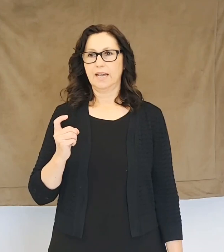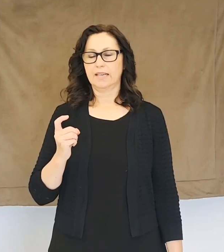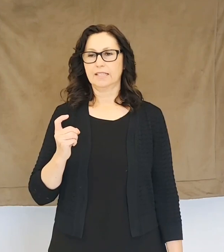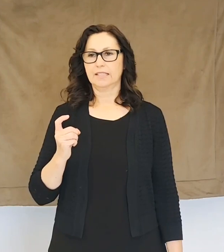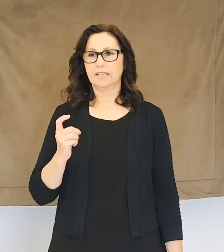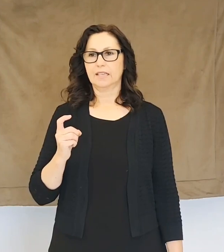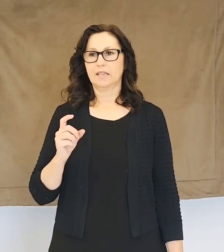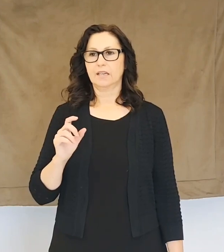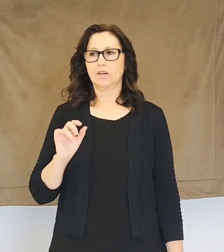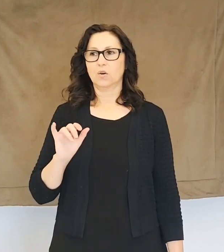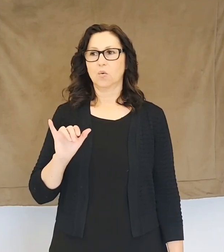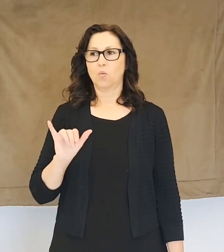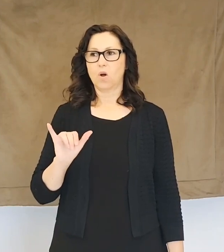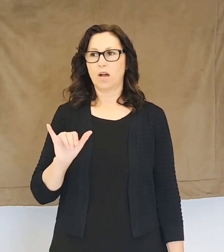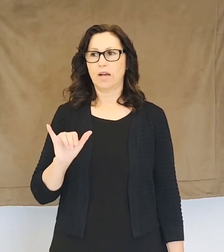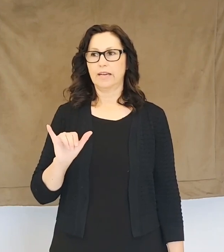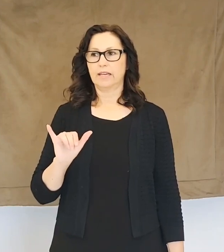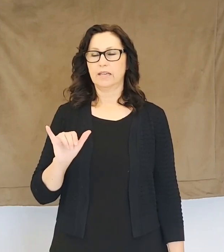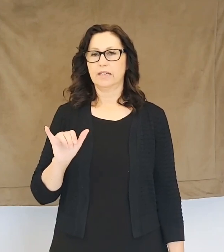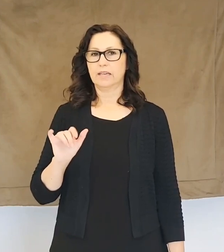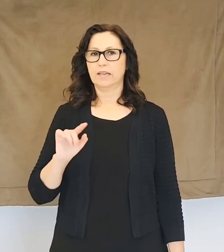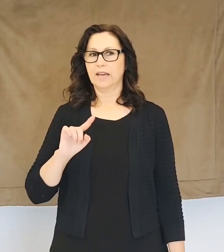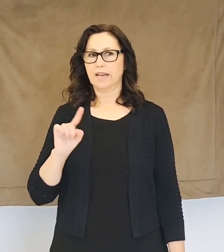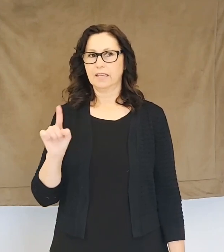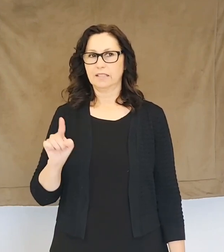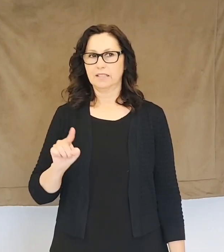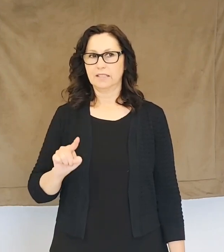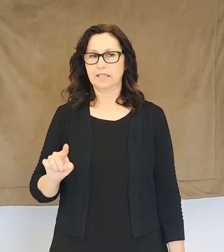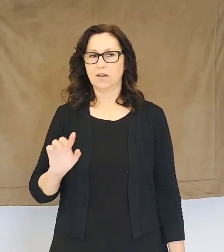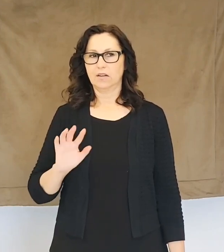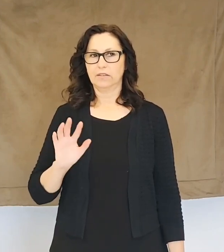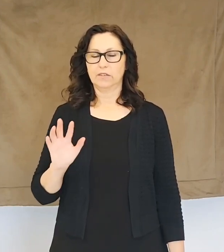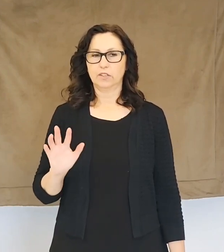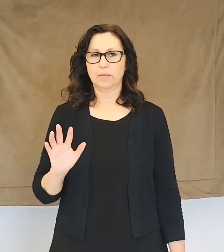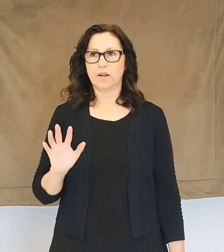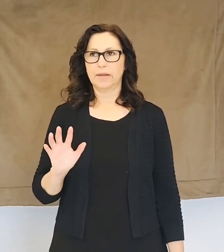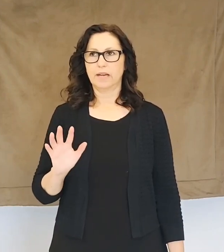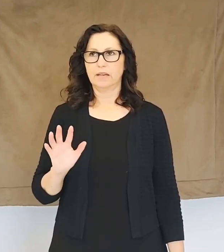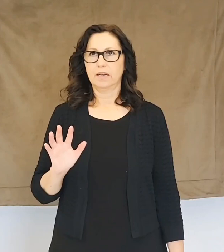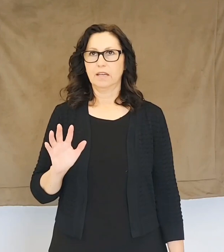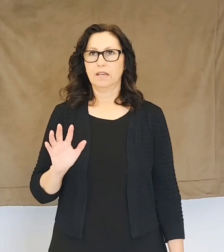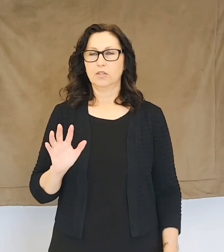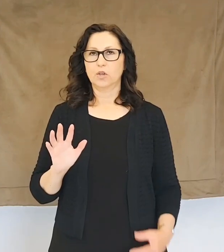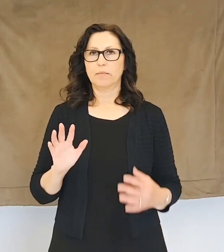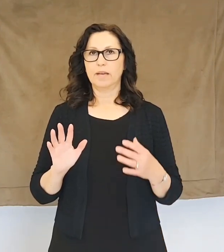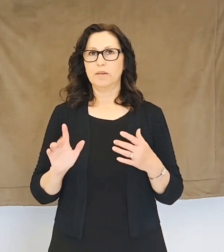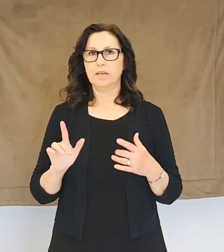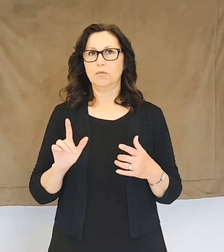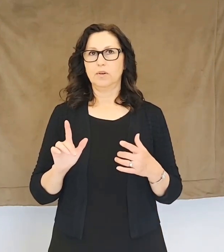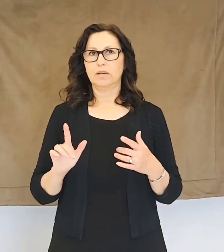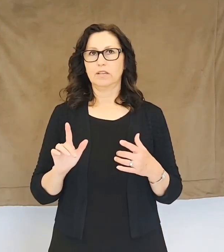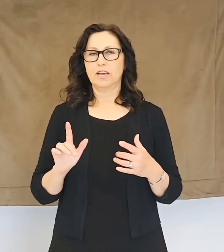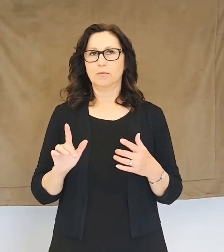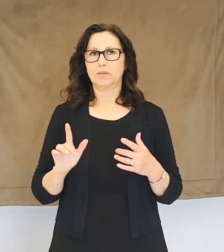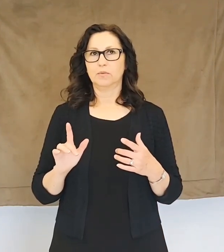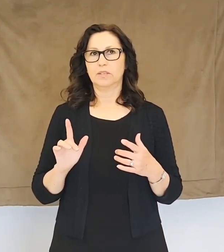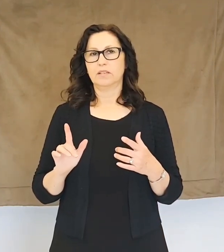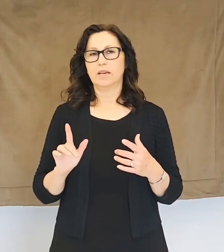X, Y, and Z. All of these are palm out. So maybe what could help you with the